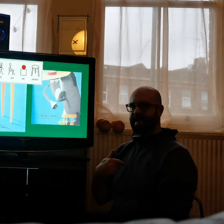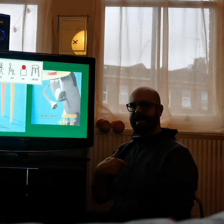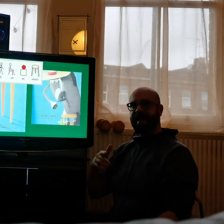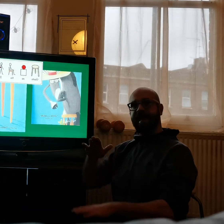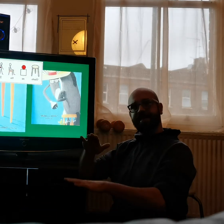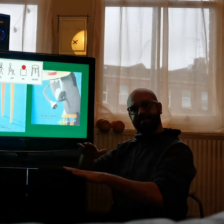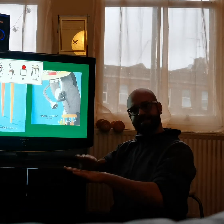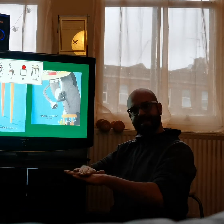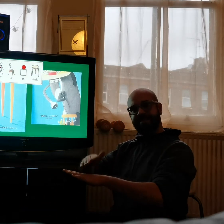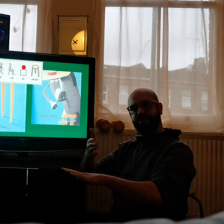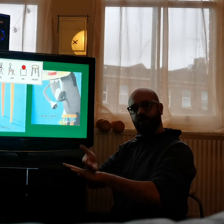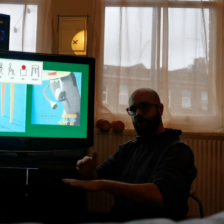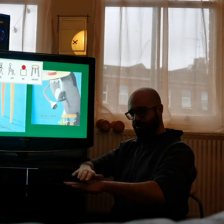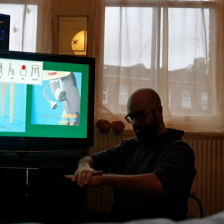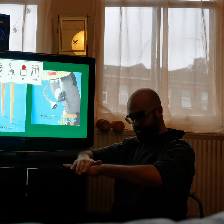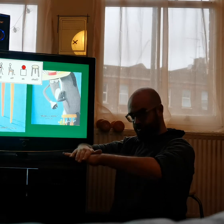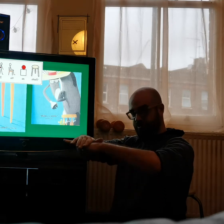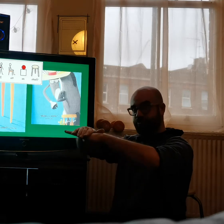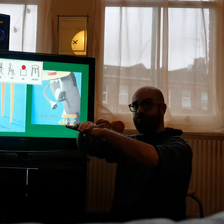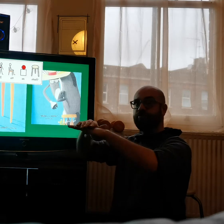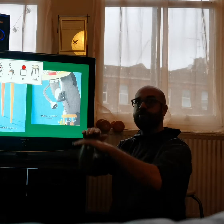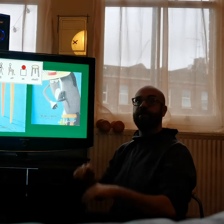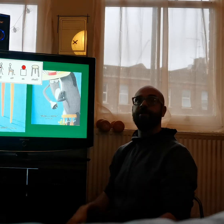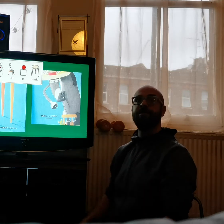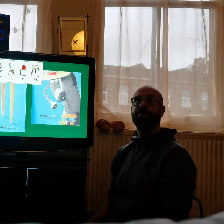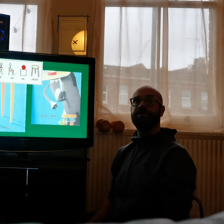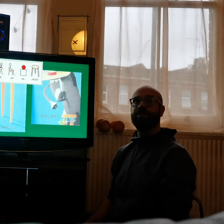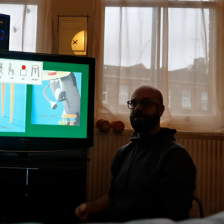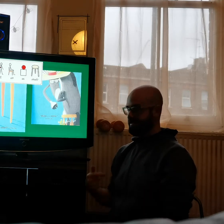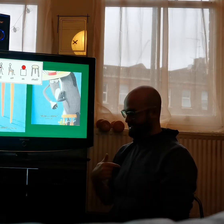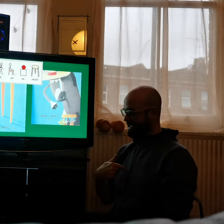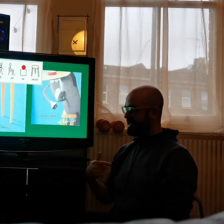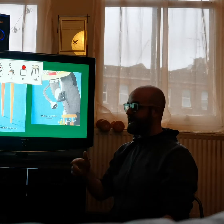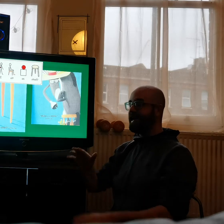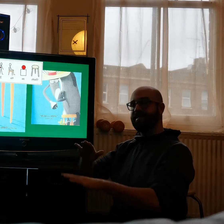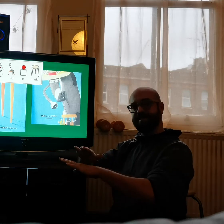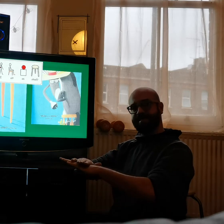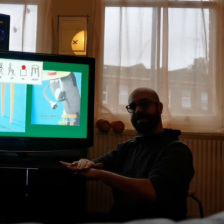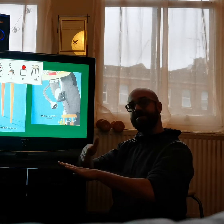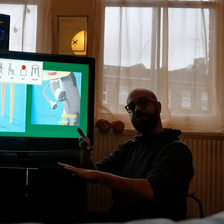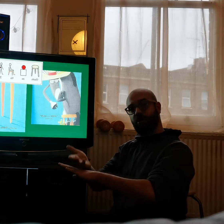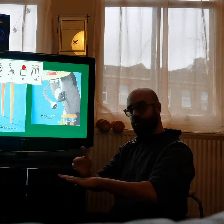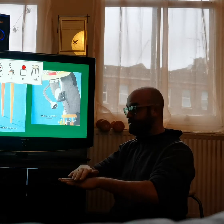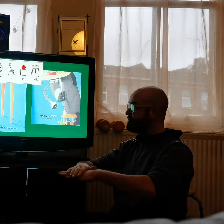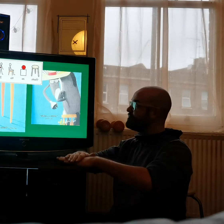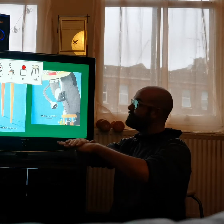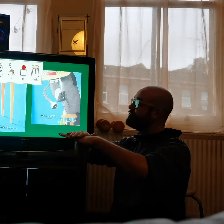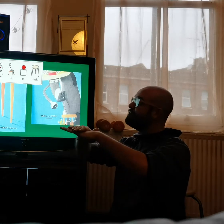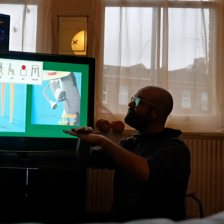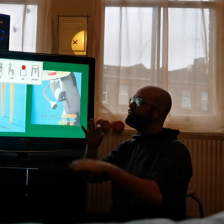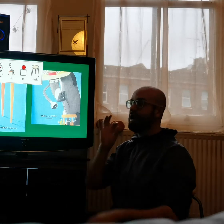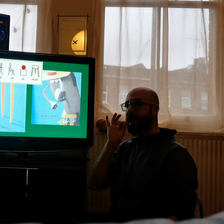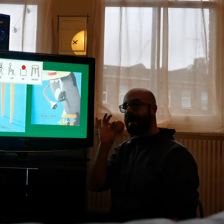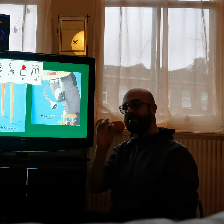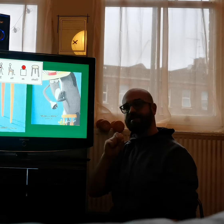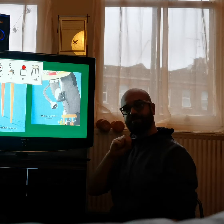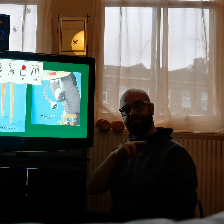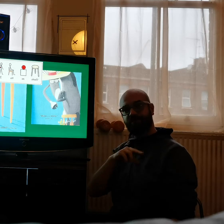Can I sit on stool? Can I sit on stool? Asked the